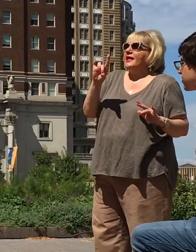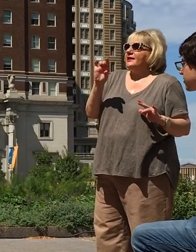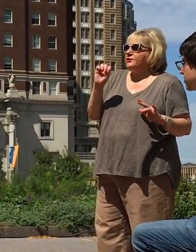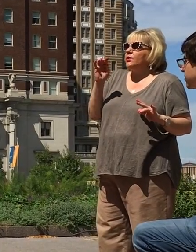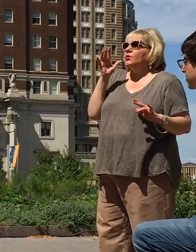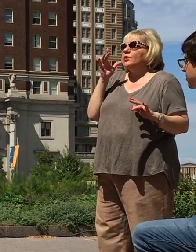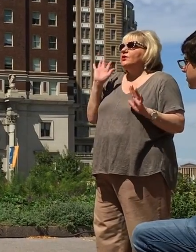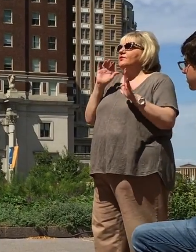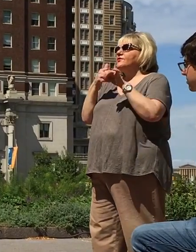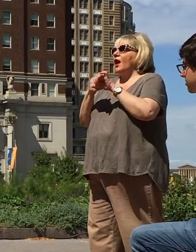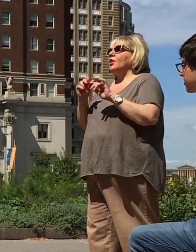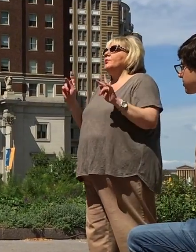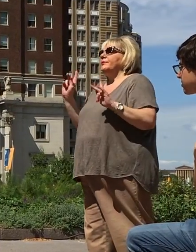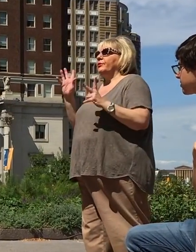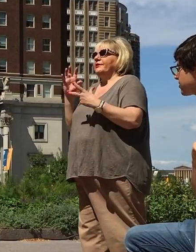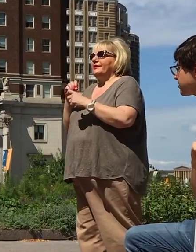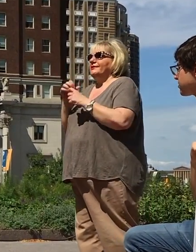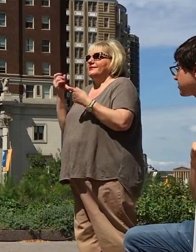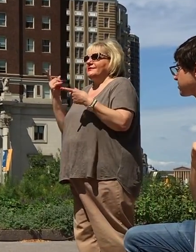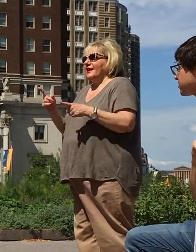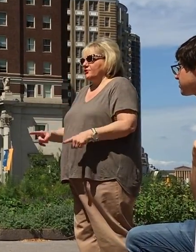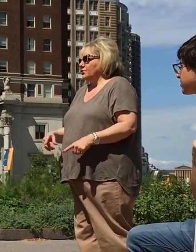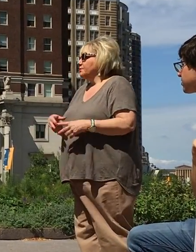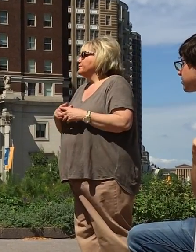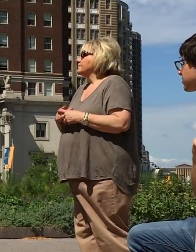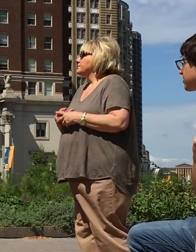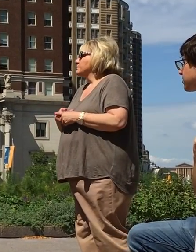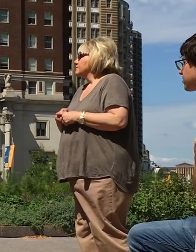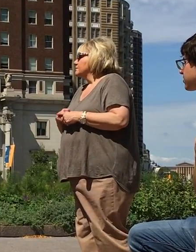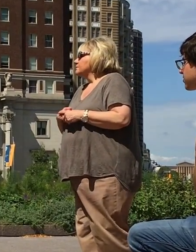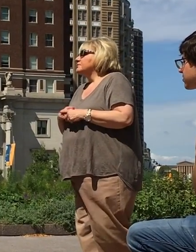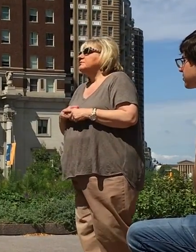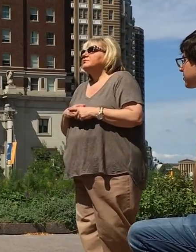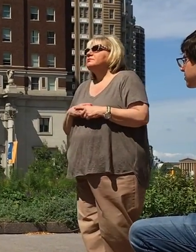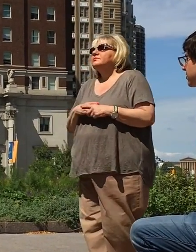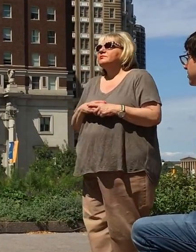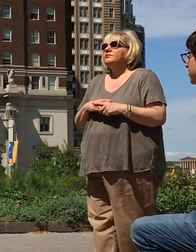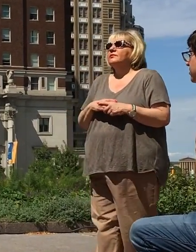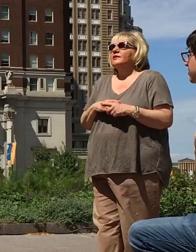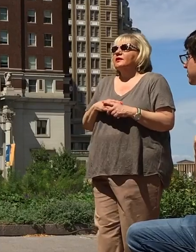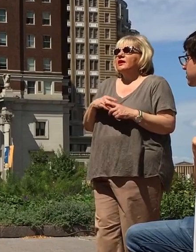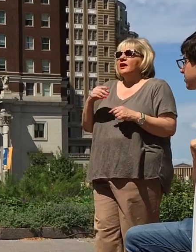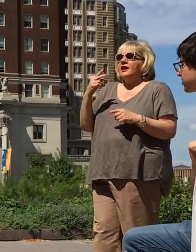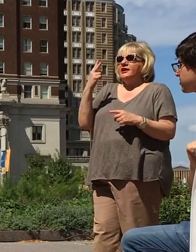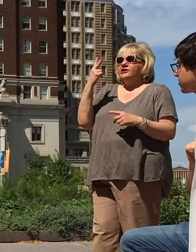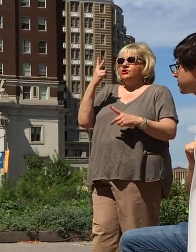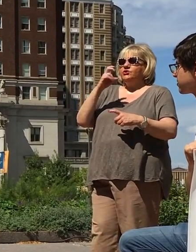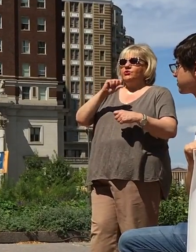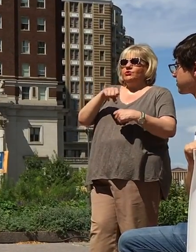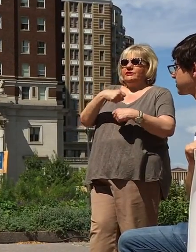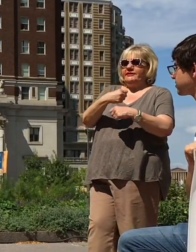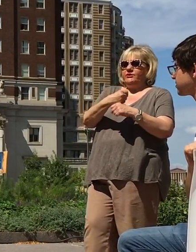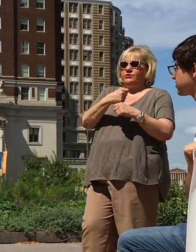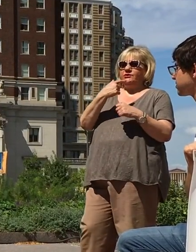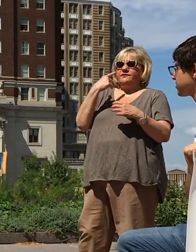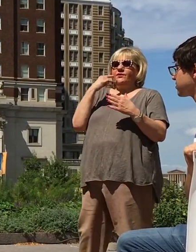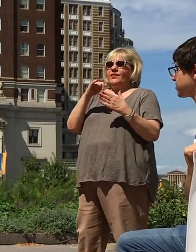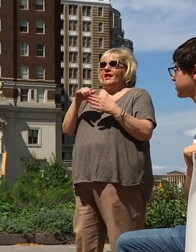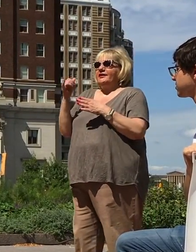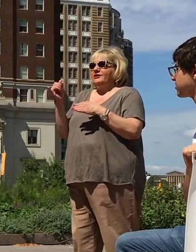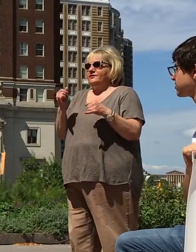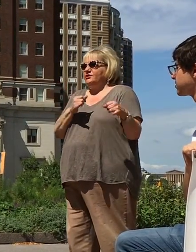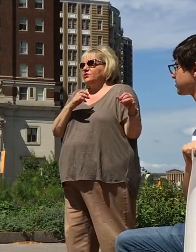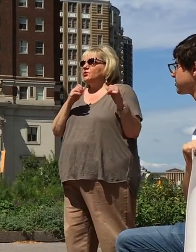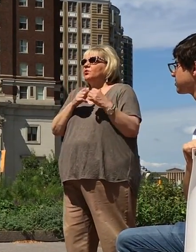persons in disasters. With 2 years federal coverage for that state, for that individual, and